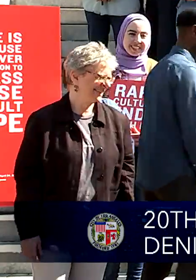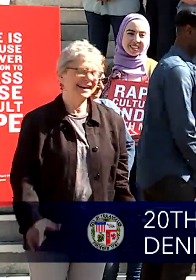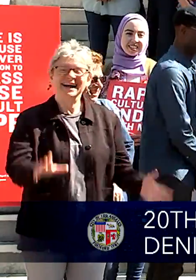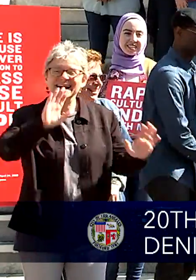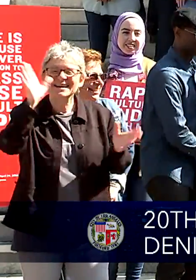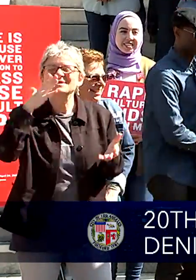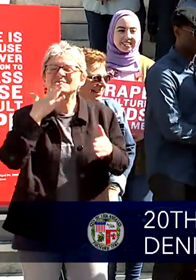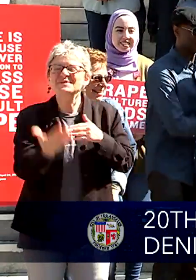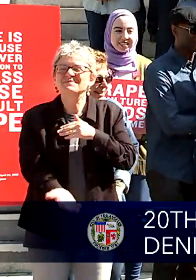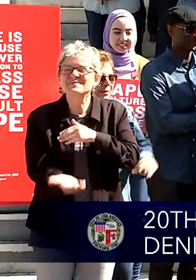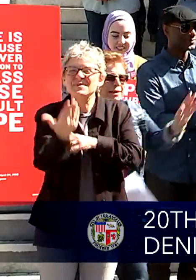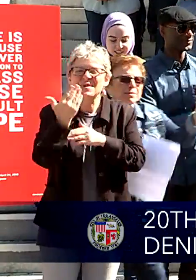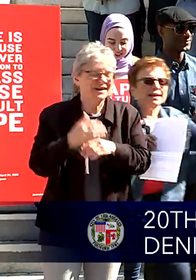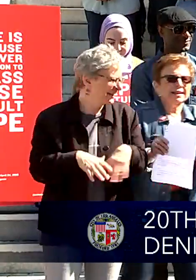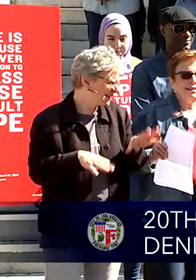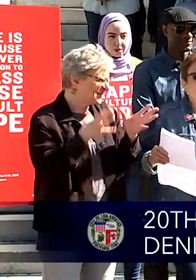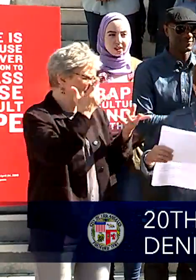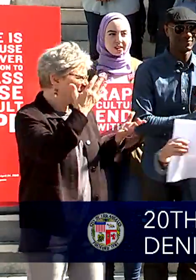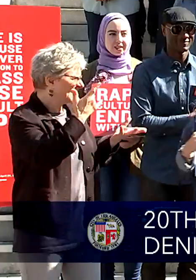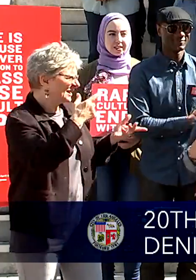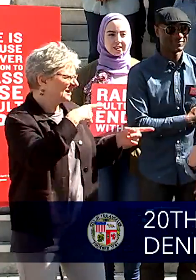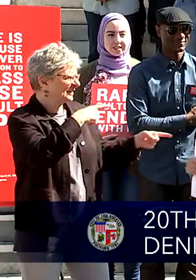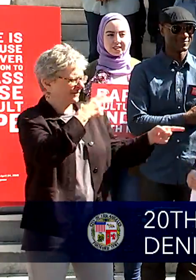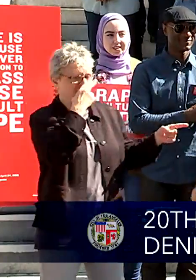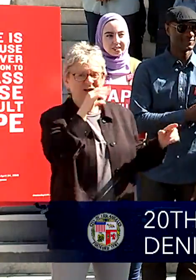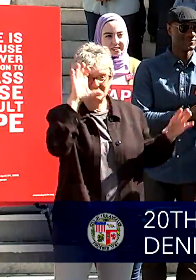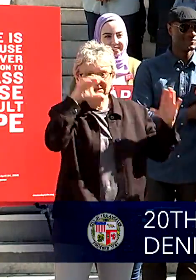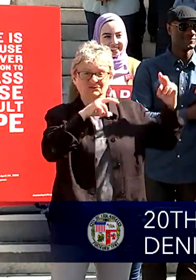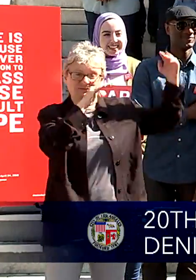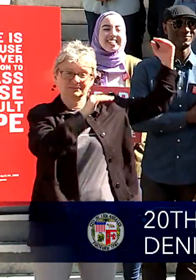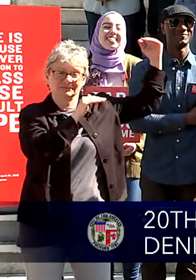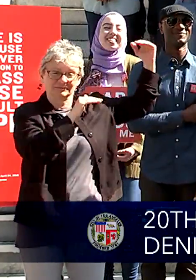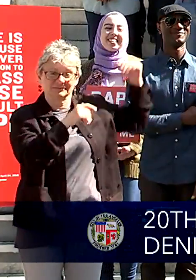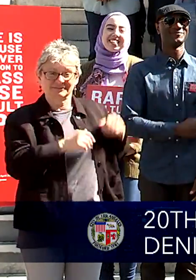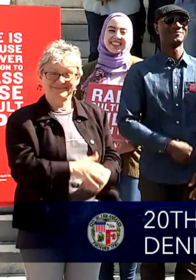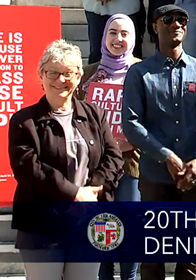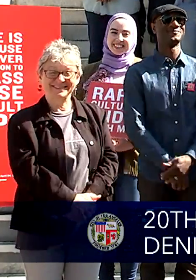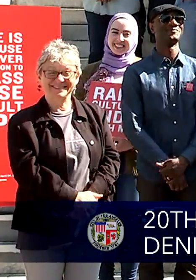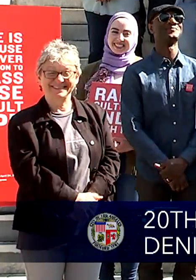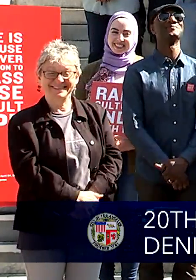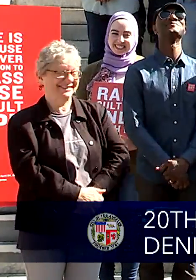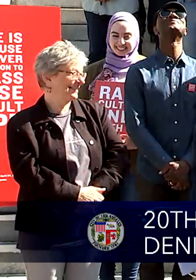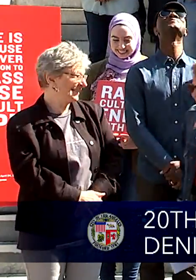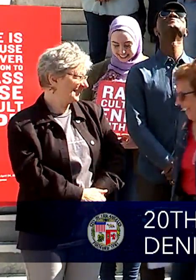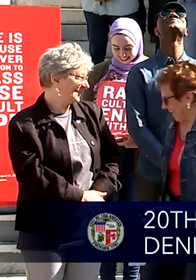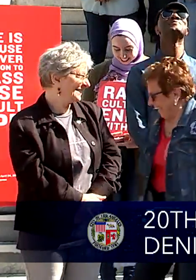Hey guys, good morning. Wait a minute. Look, is this a funny picture?